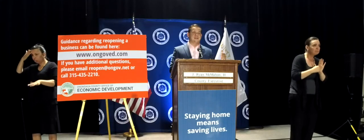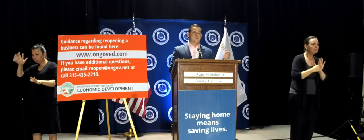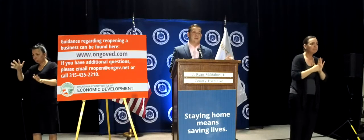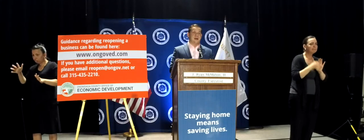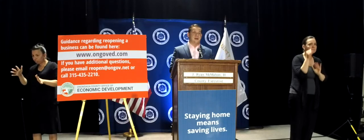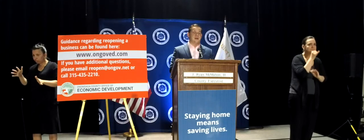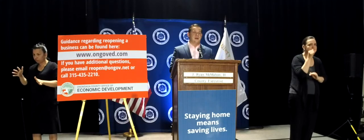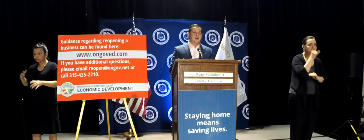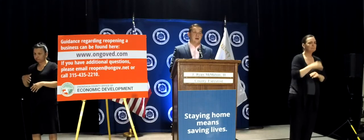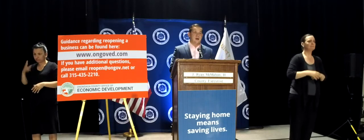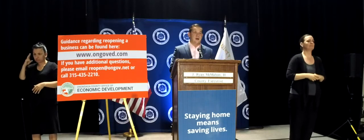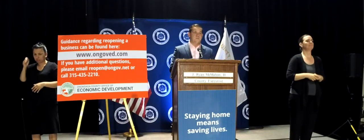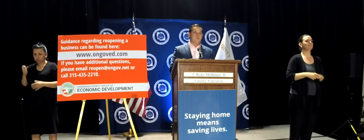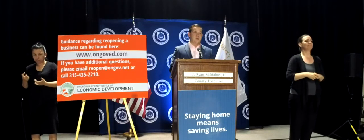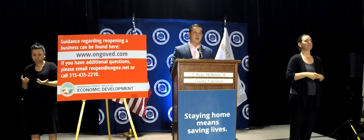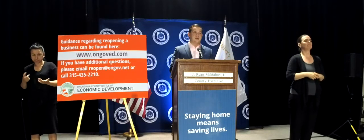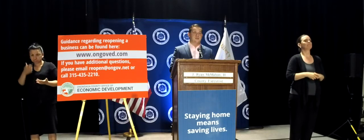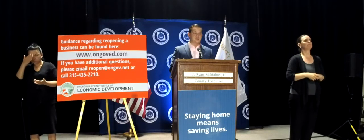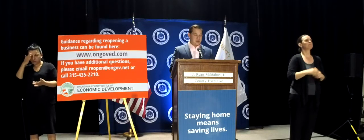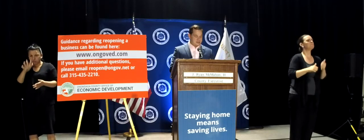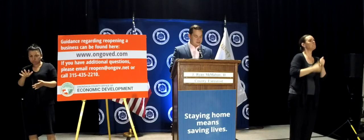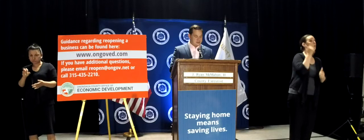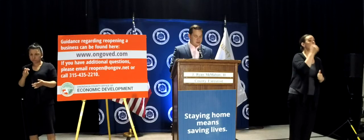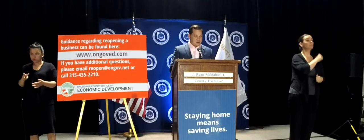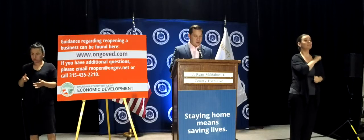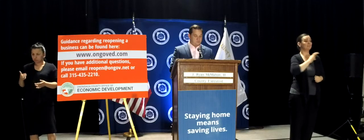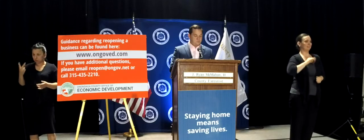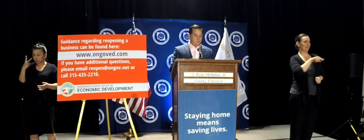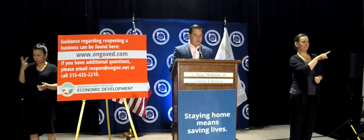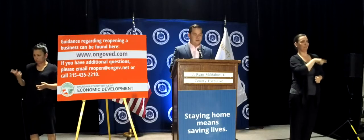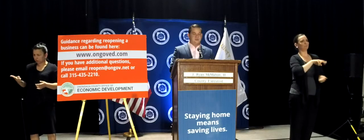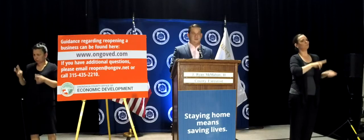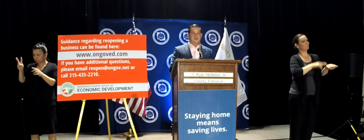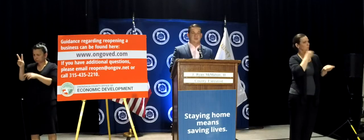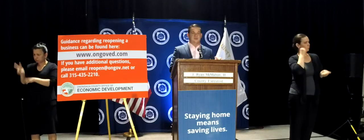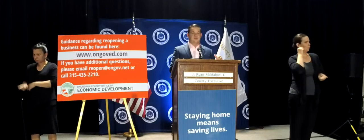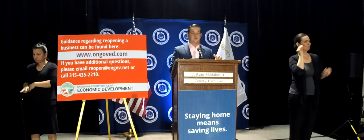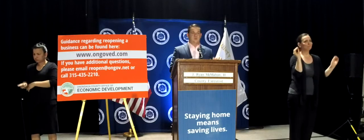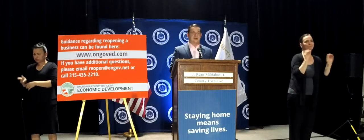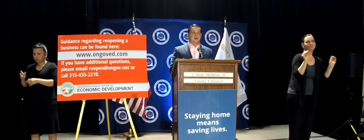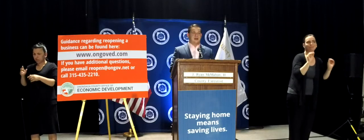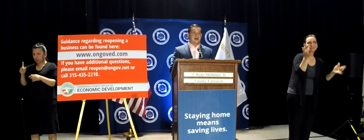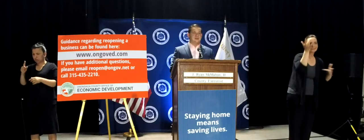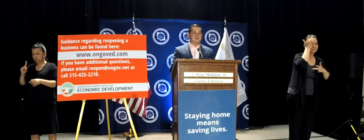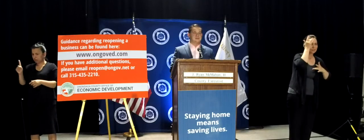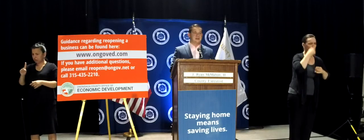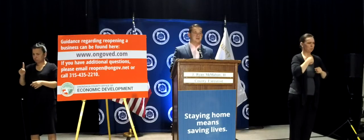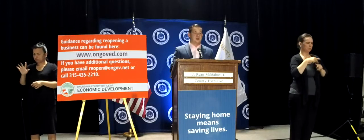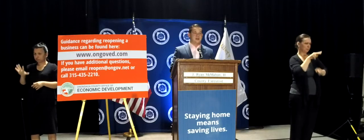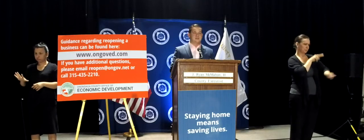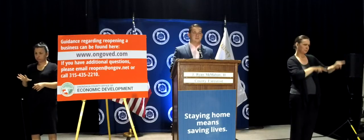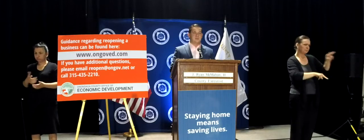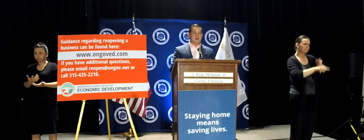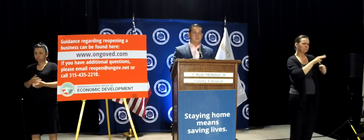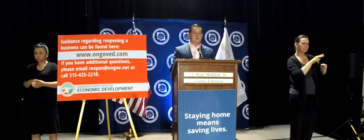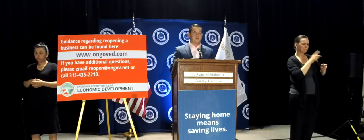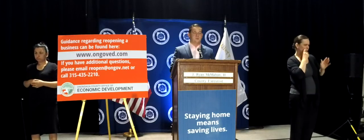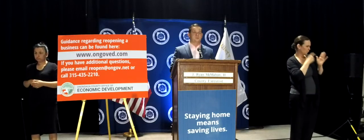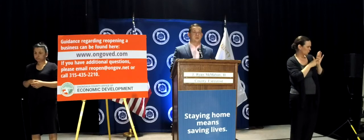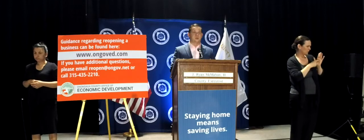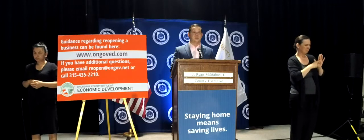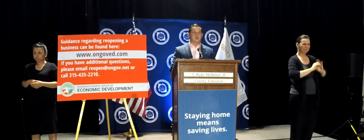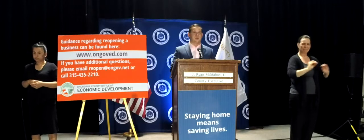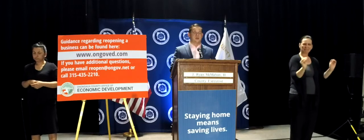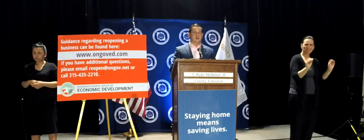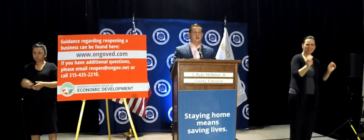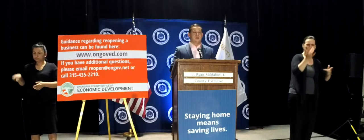testing asymptomatic, but it's a trend. We need to just recognize that there are asymptomatic people